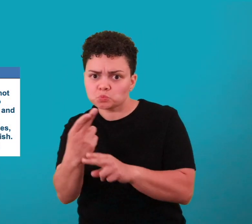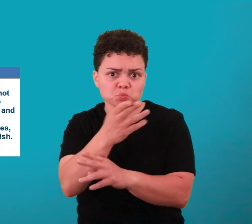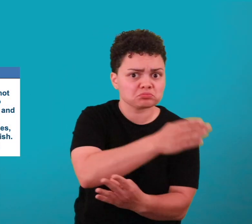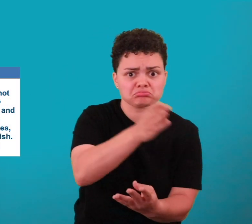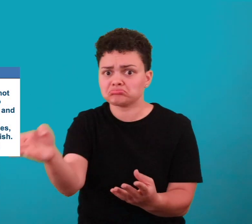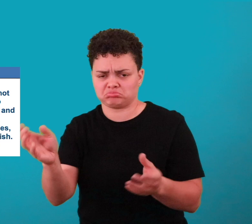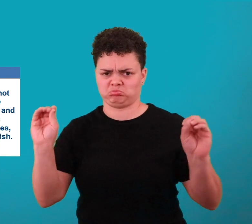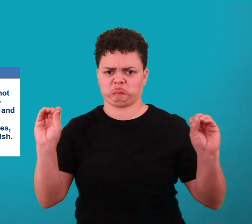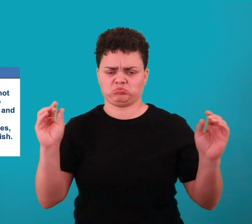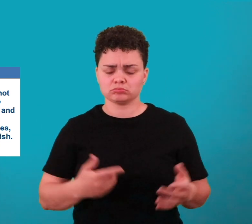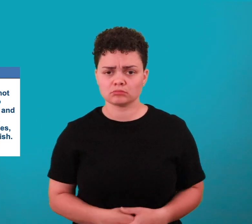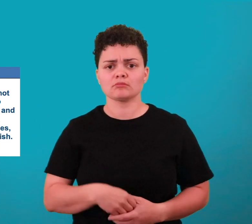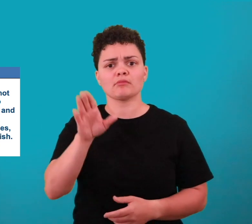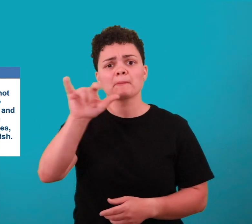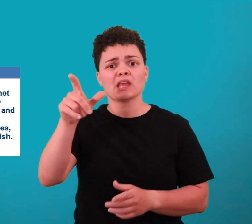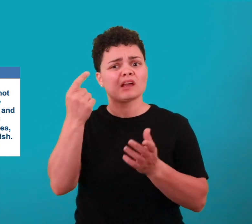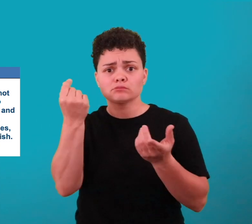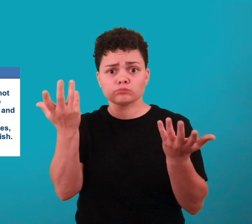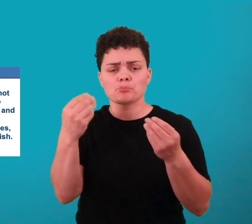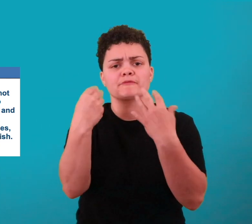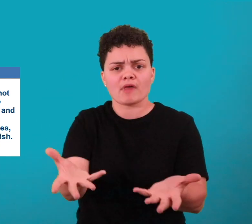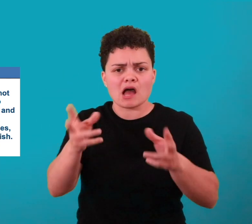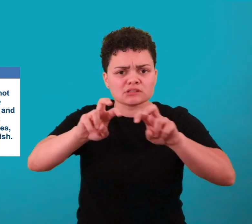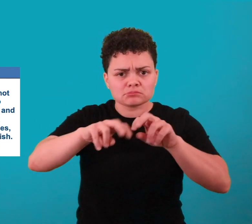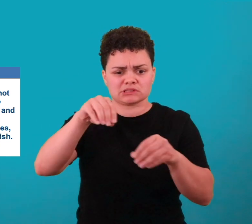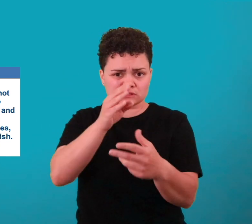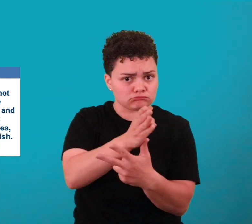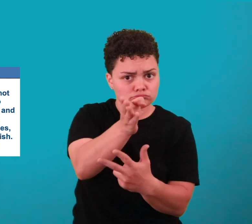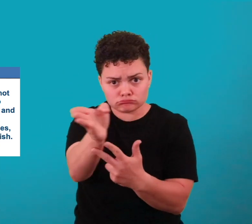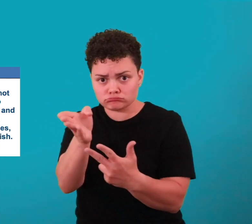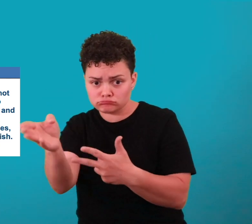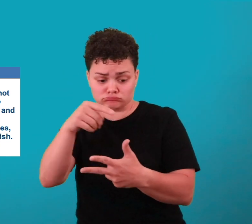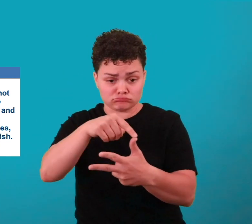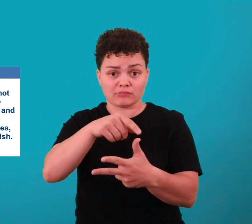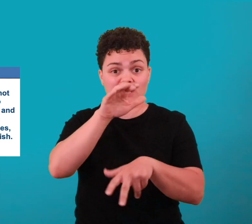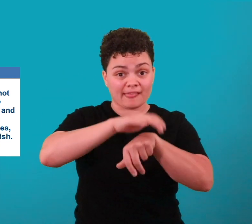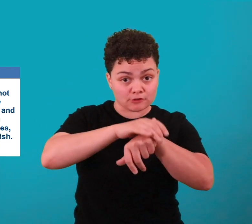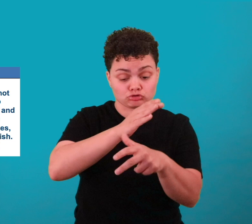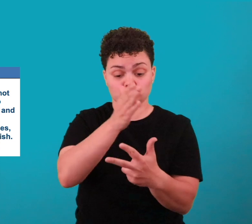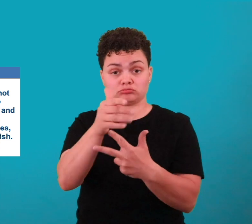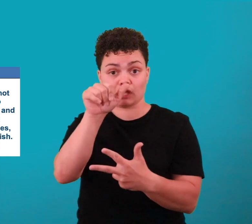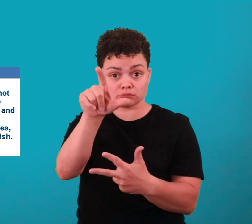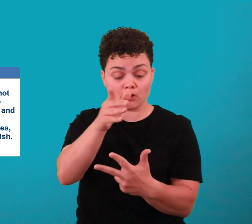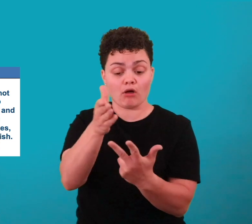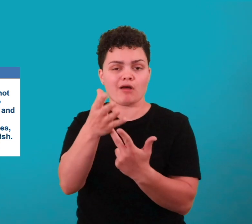speak. Again, these assessments are conducted in one or both languages, American Sign Language and English. Language is the